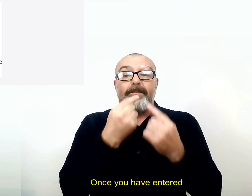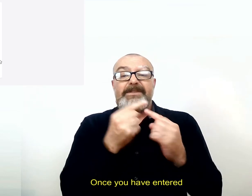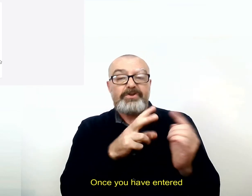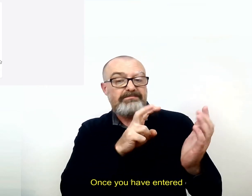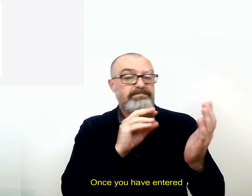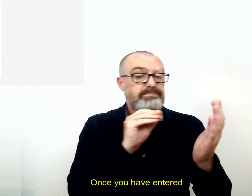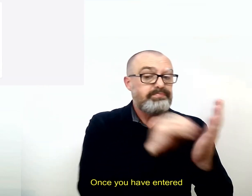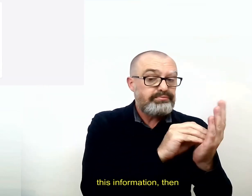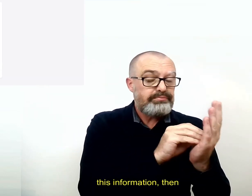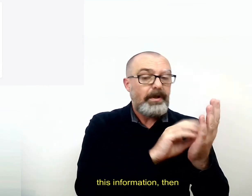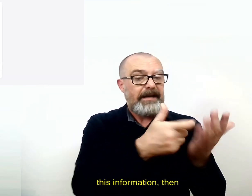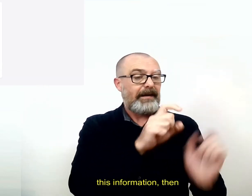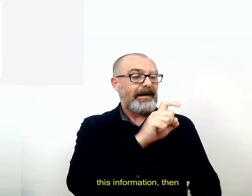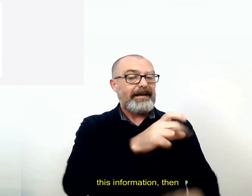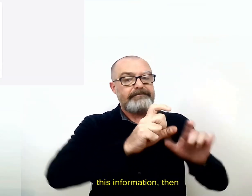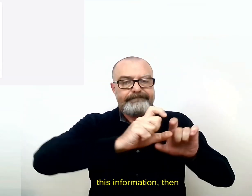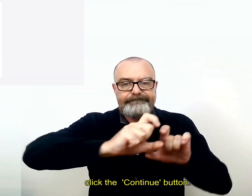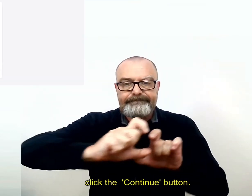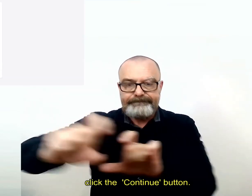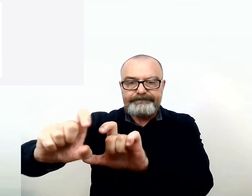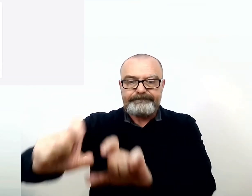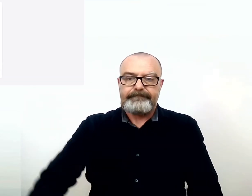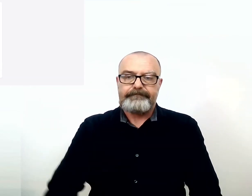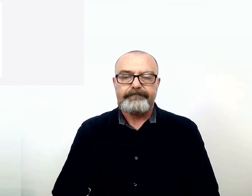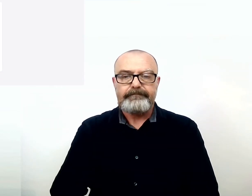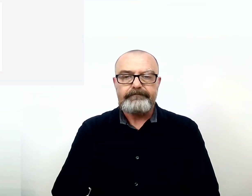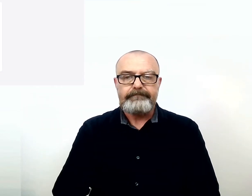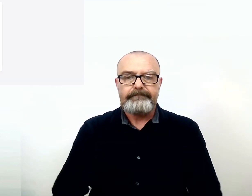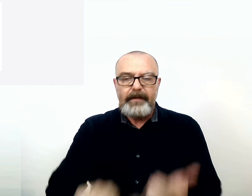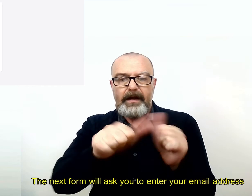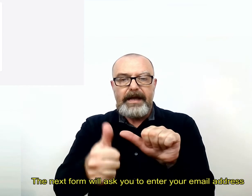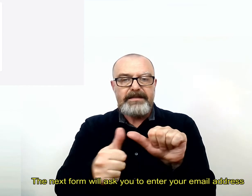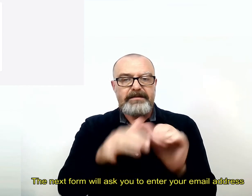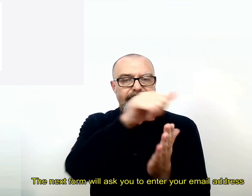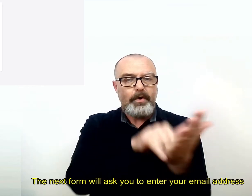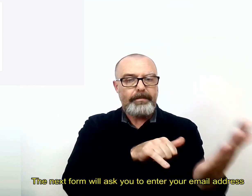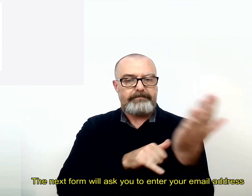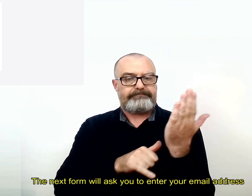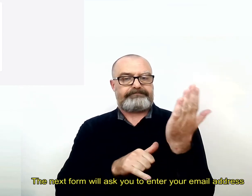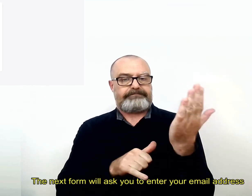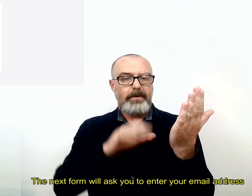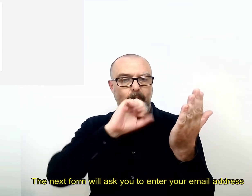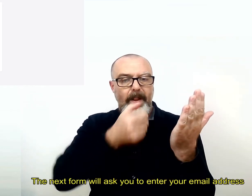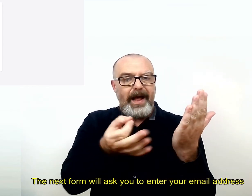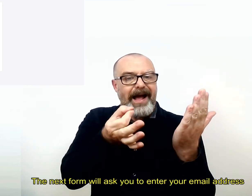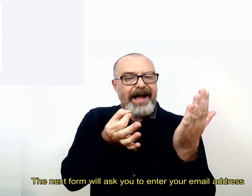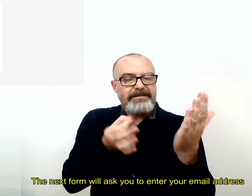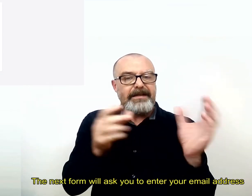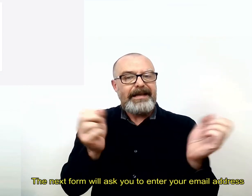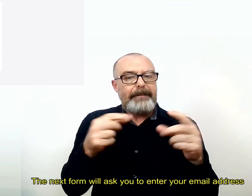Once you've entered this information, click the Continue button. The next form will ask you to enter your email address, to